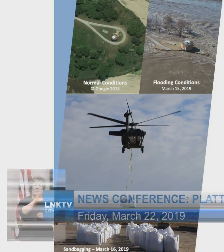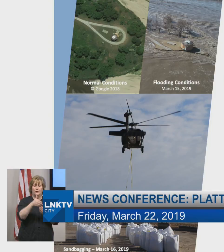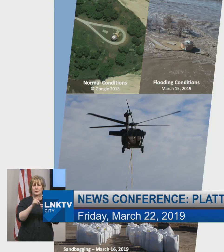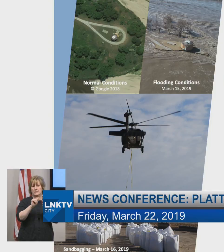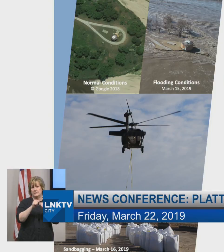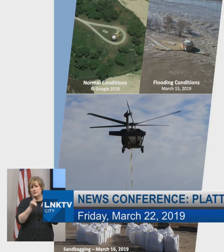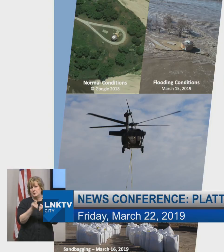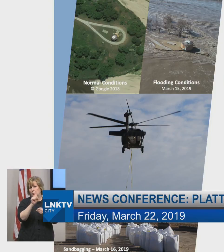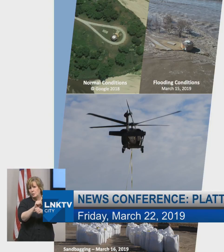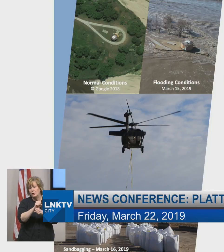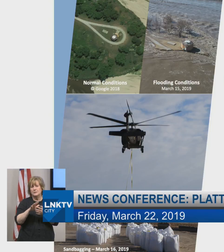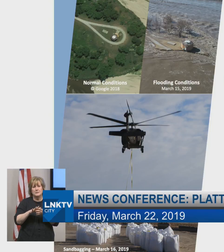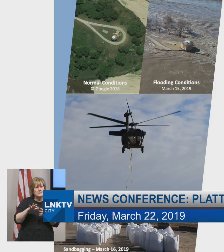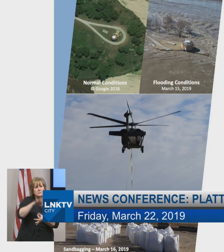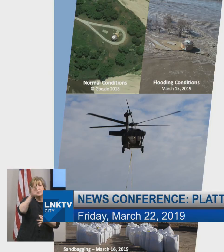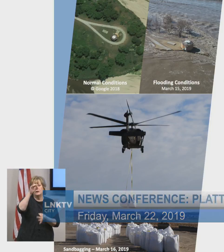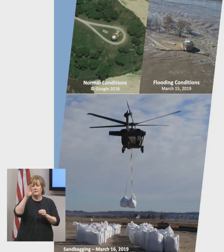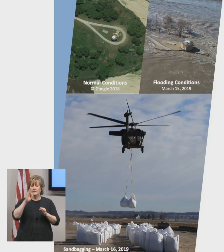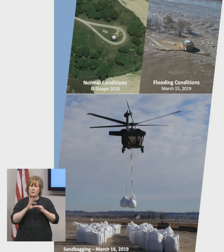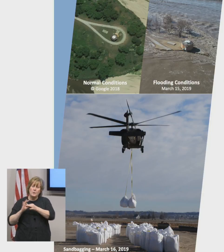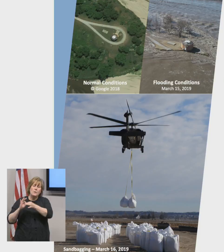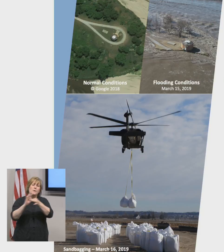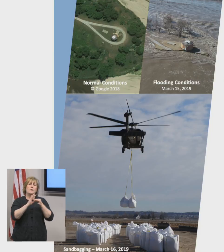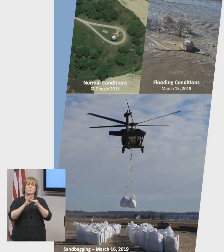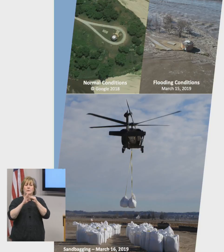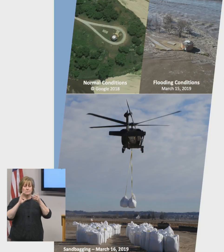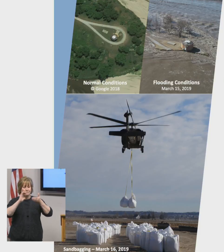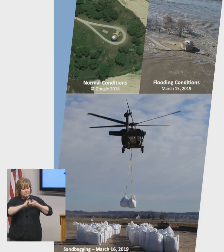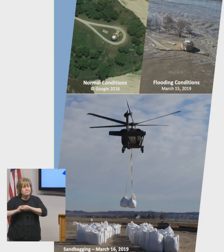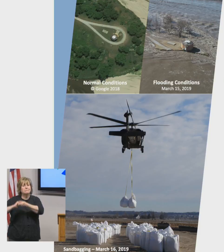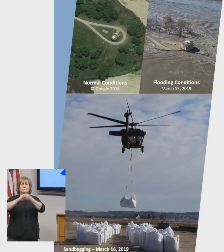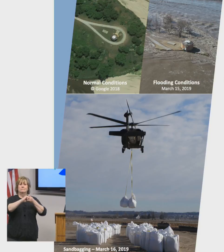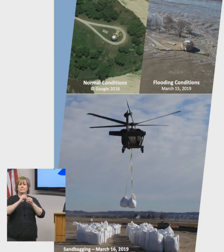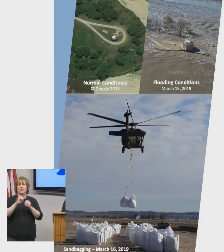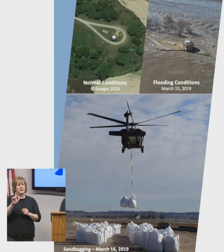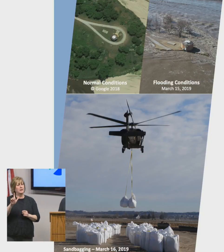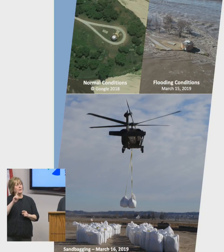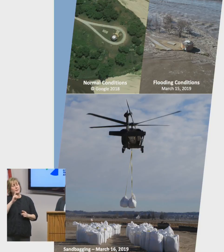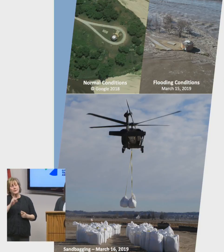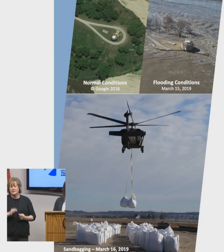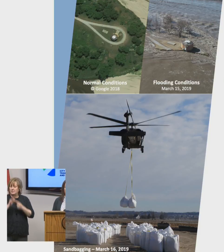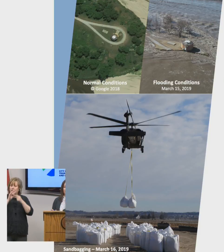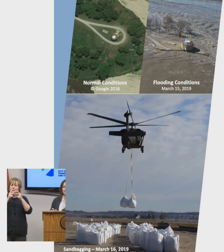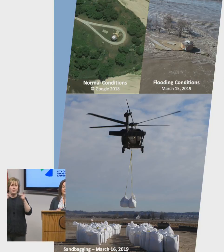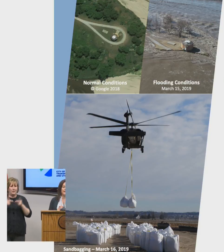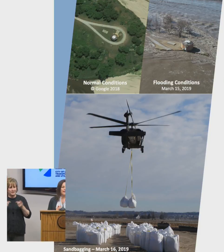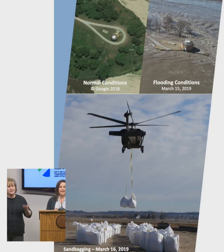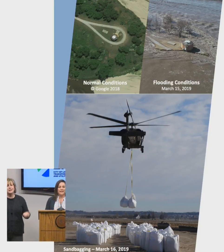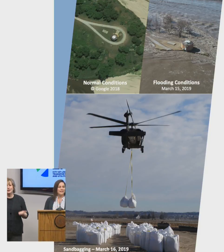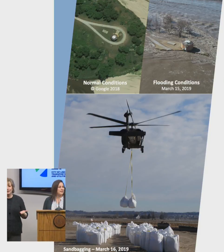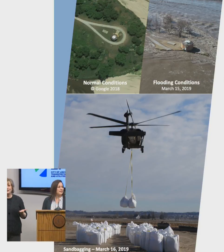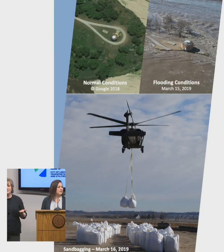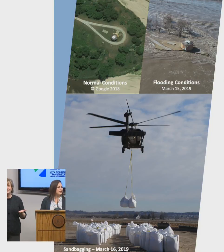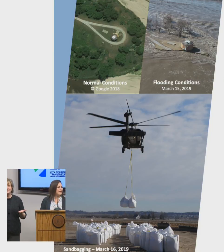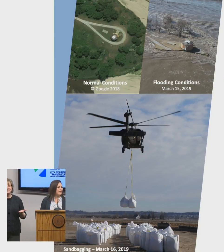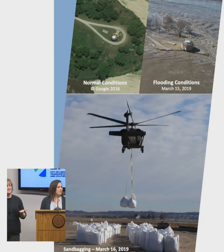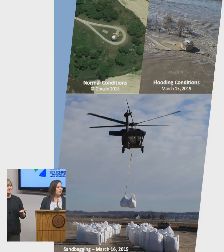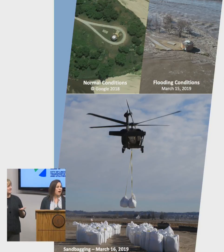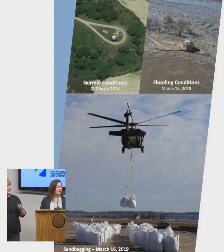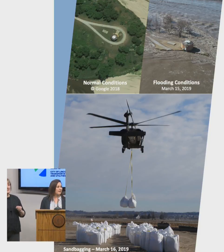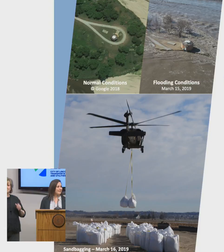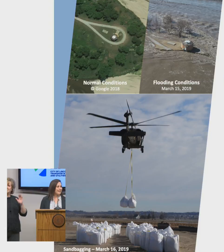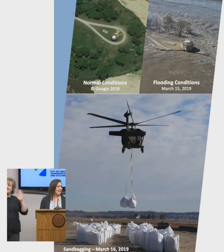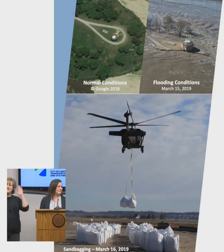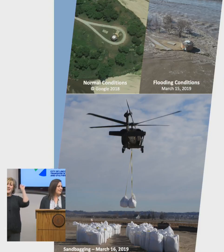teamwork and the spirit of cooperation and collaboration in Lincoln. It's a special place, and here to